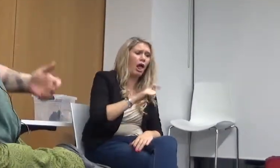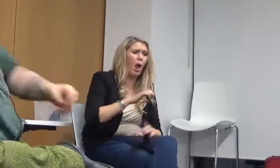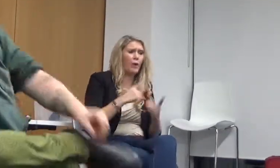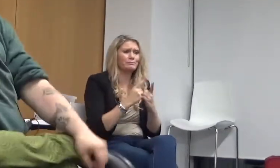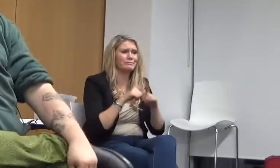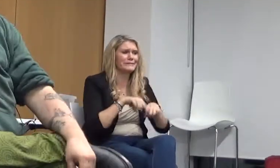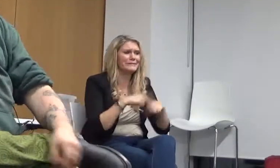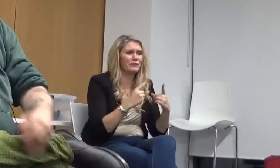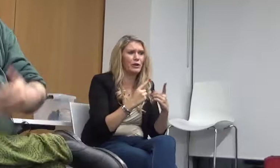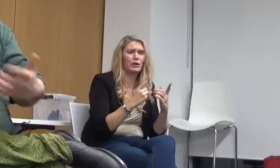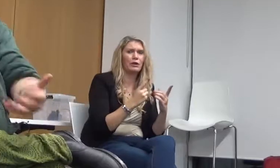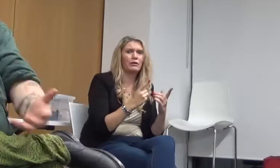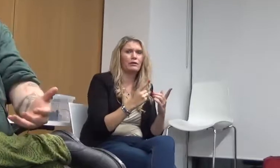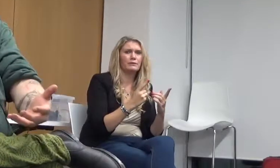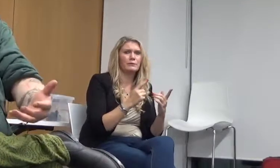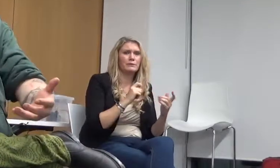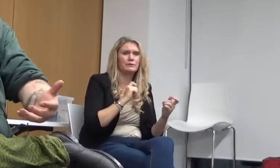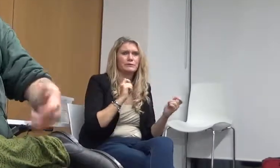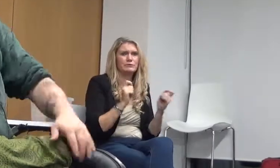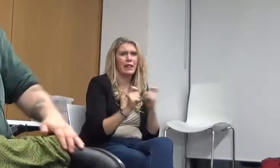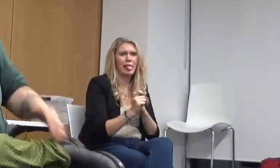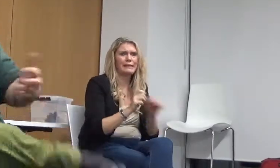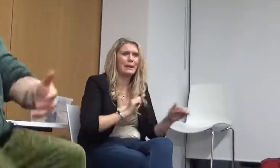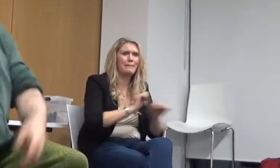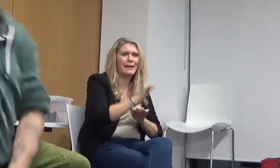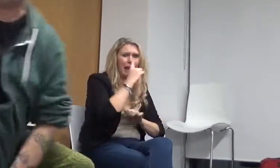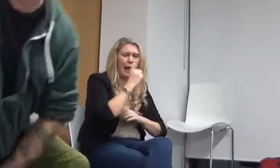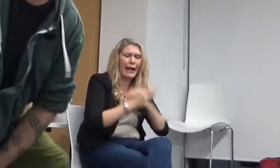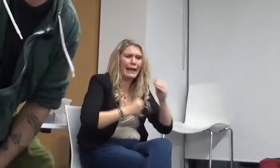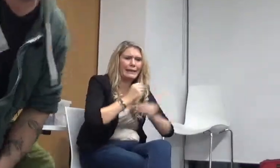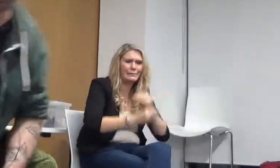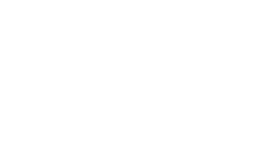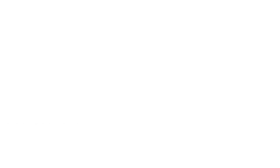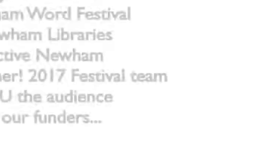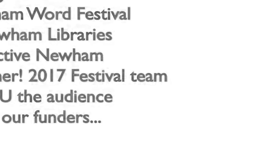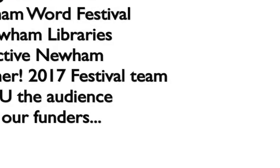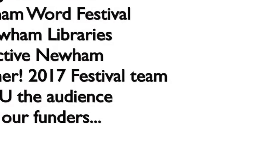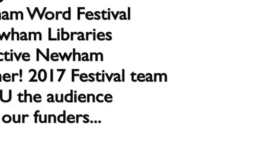different or turning something around. I think that's the best I can explain just now.